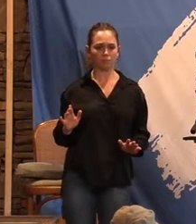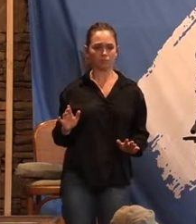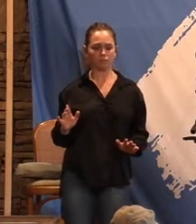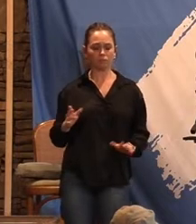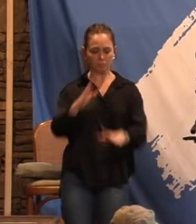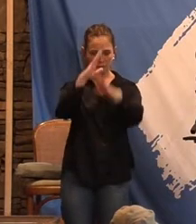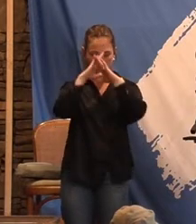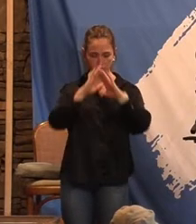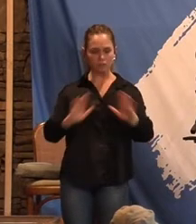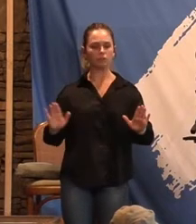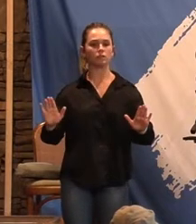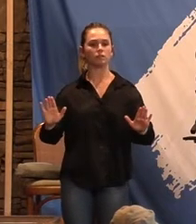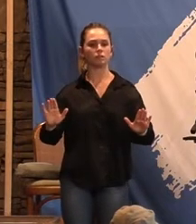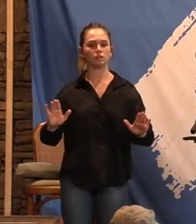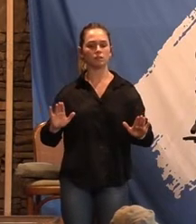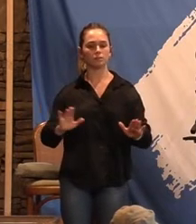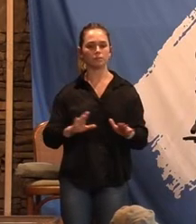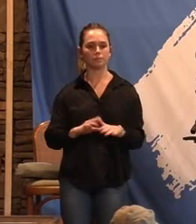Silence!